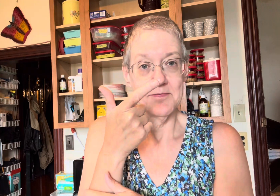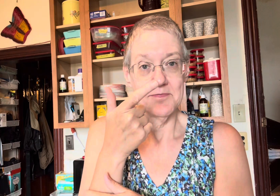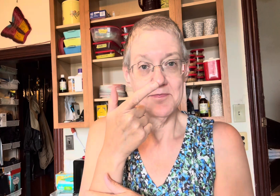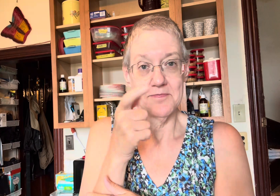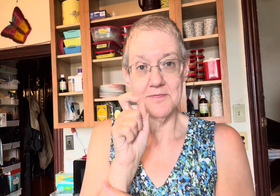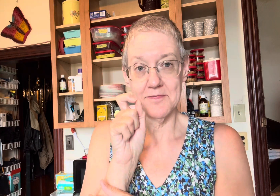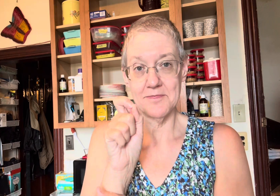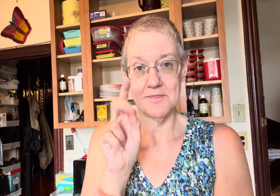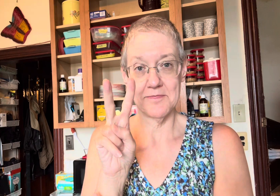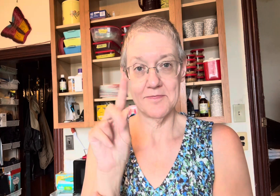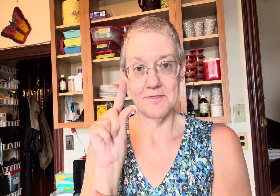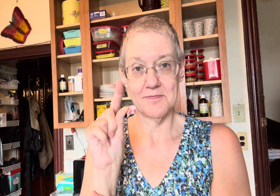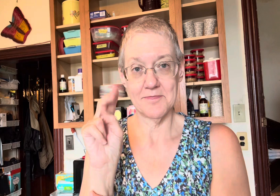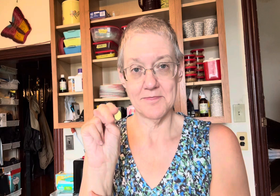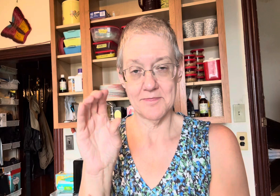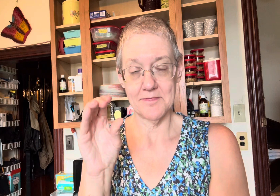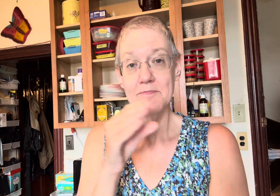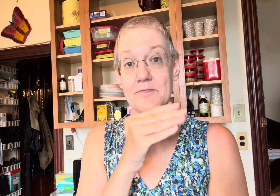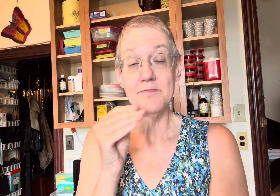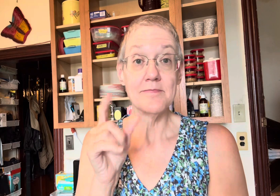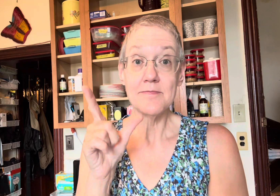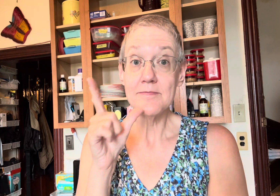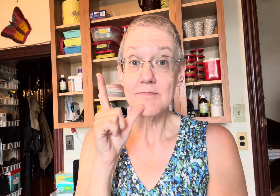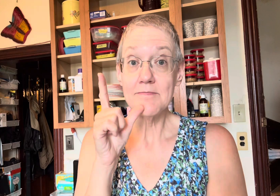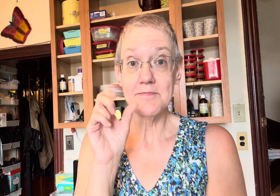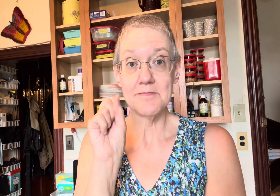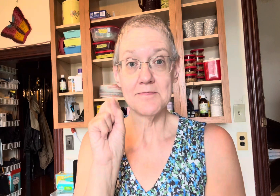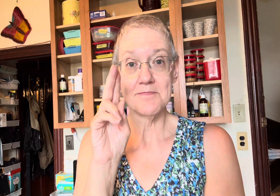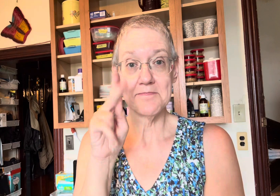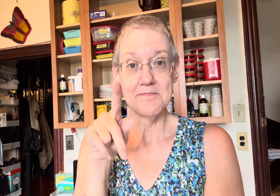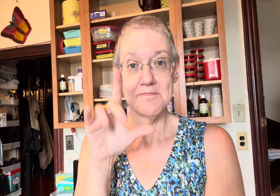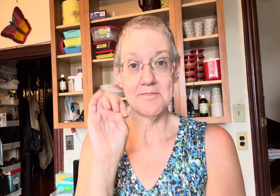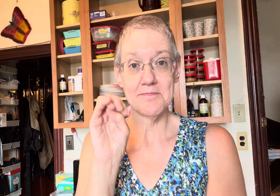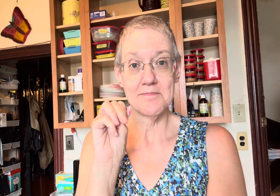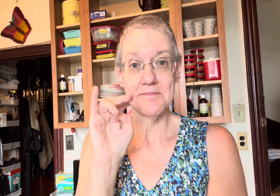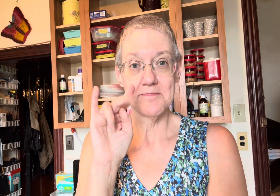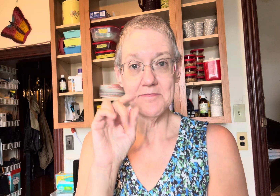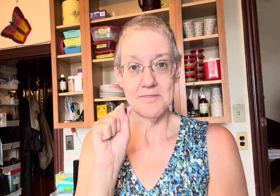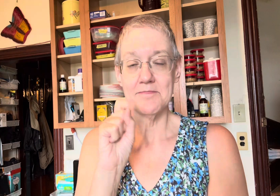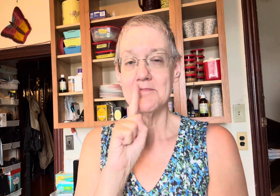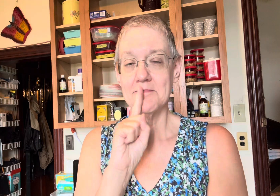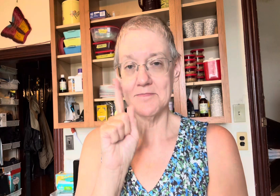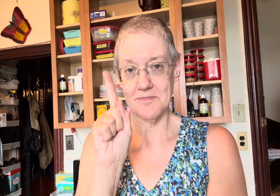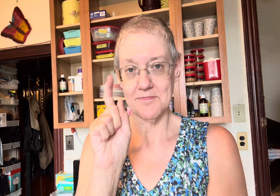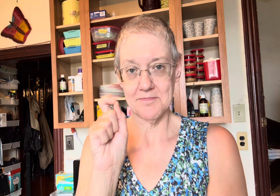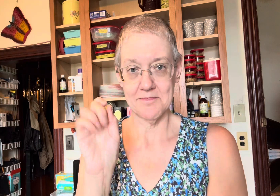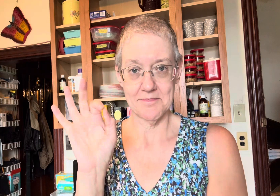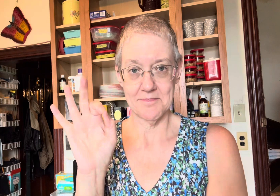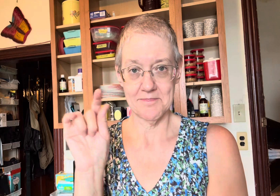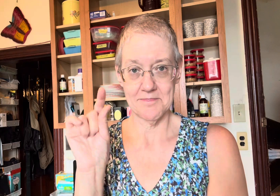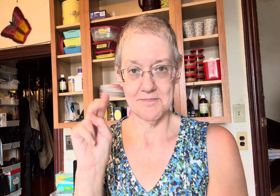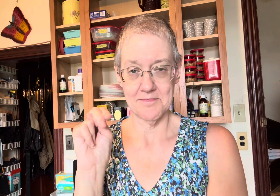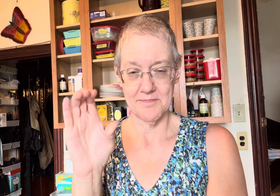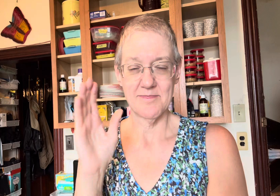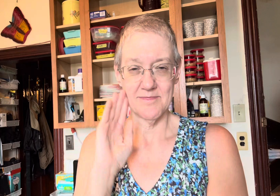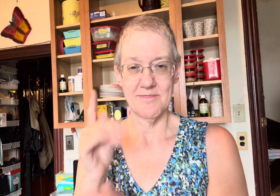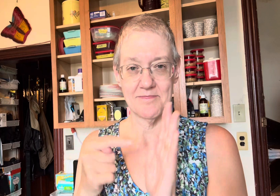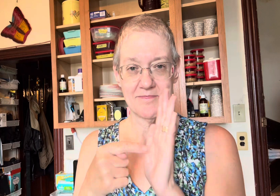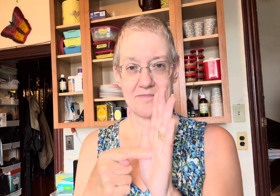let me check. I'm going to have 21.2 grams of net carbs for the day. And my lunchtime supplements are upstairs. That's